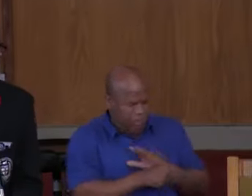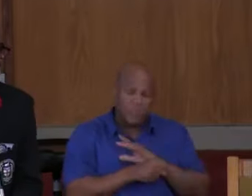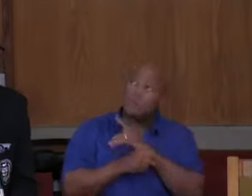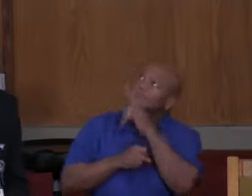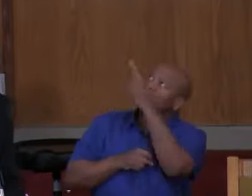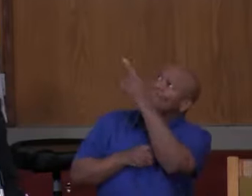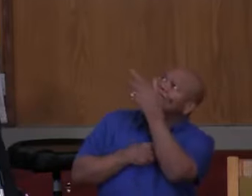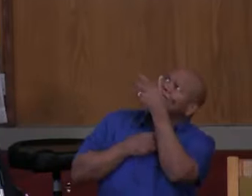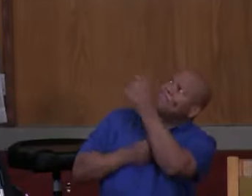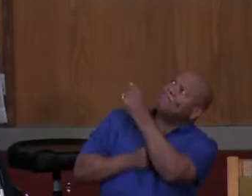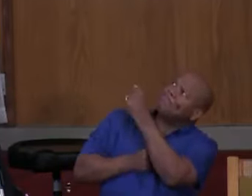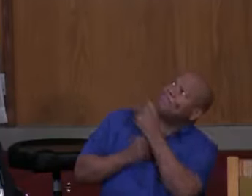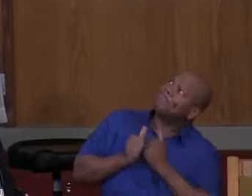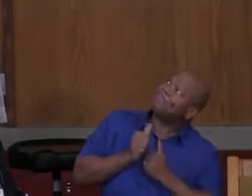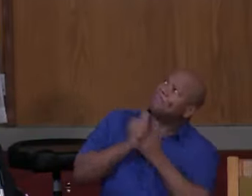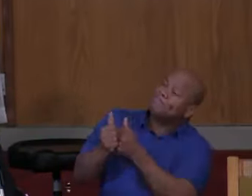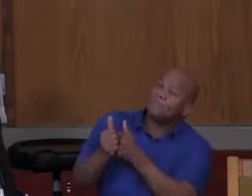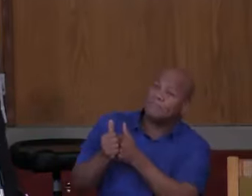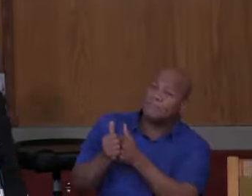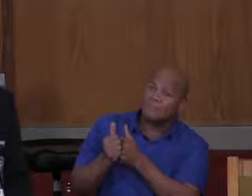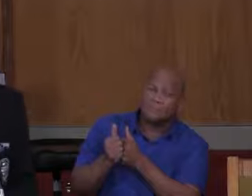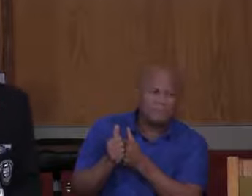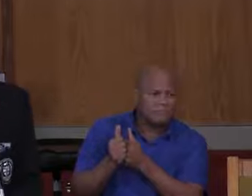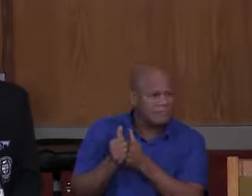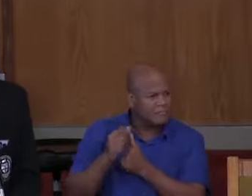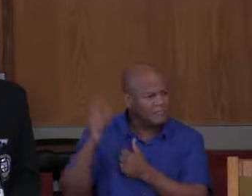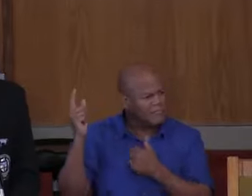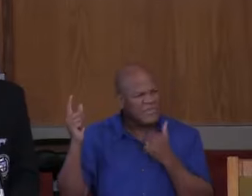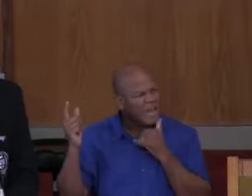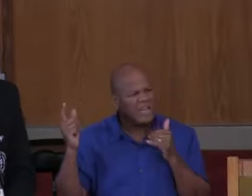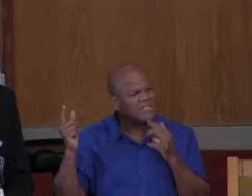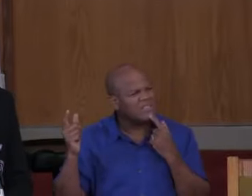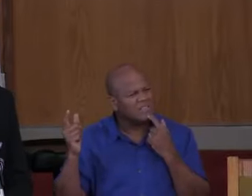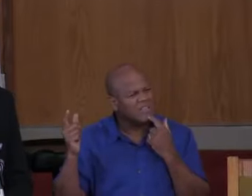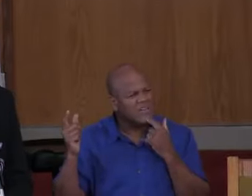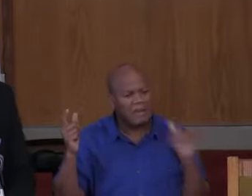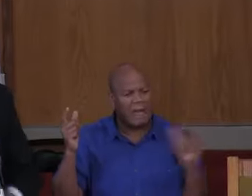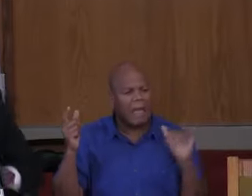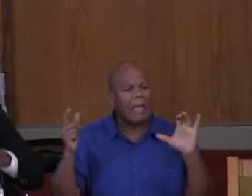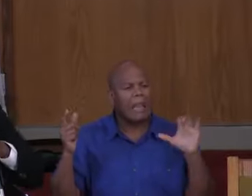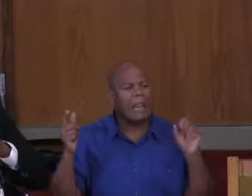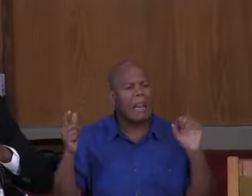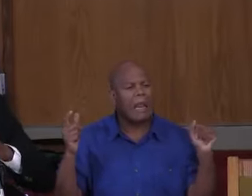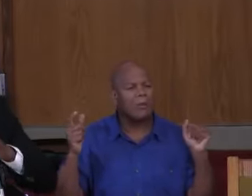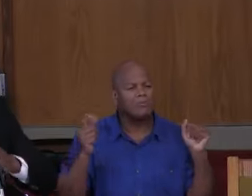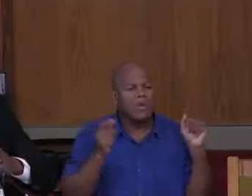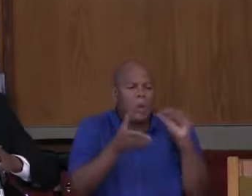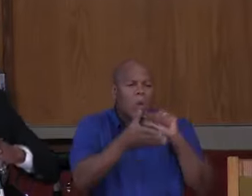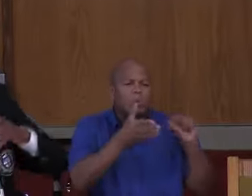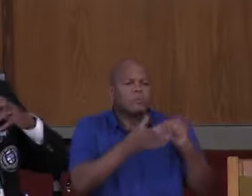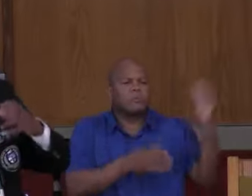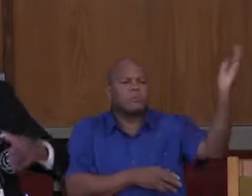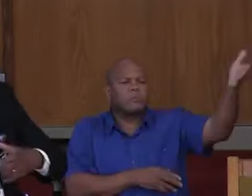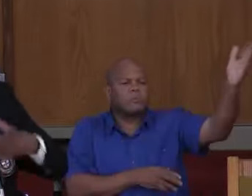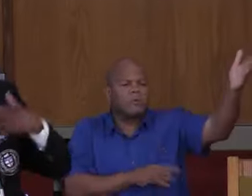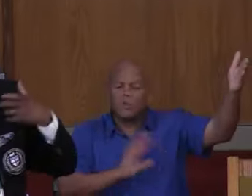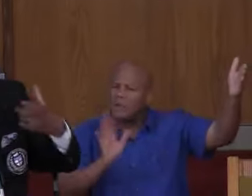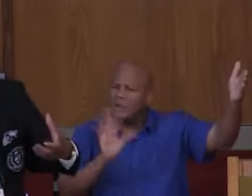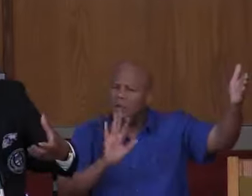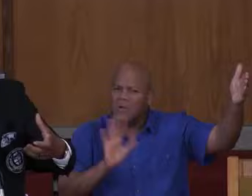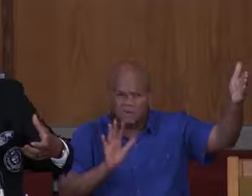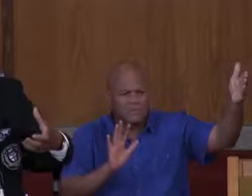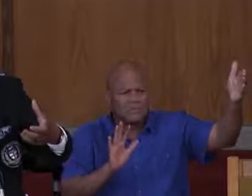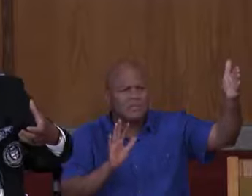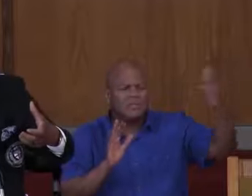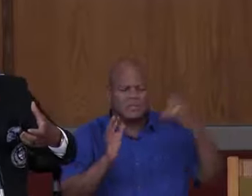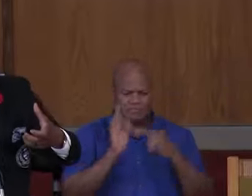Now, this isn't a be like Caleb sermon. This is revelatory of what God is